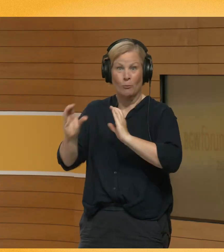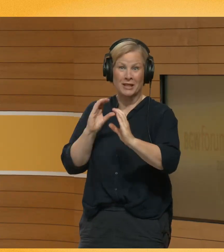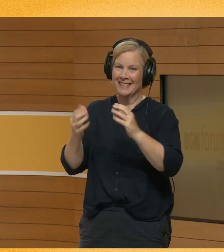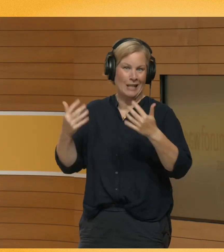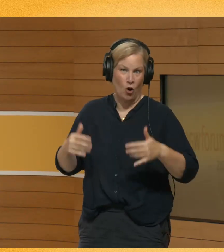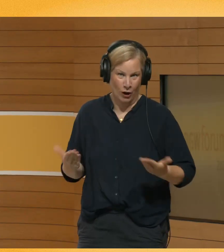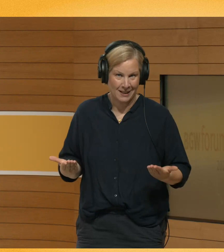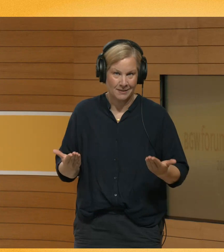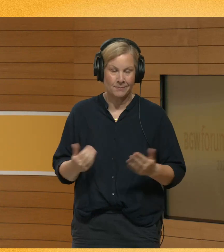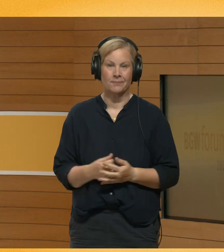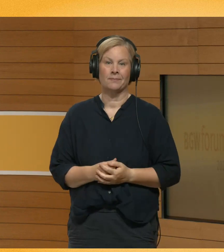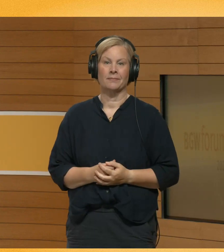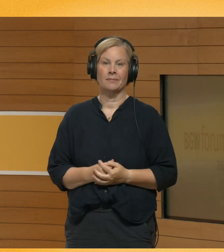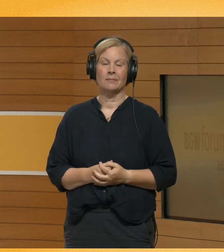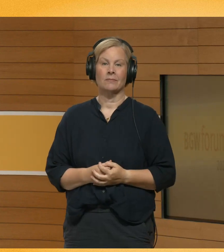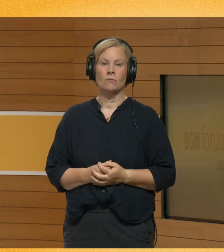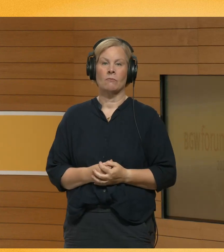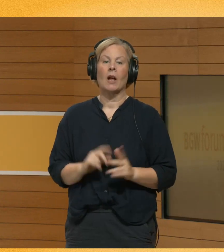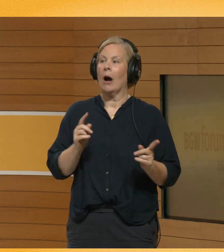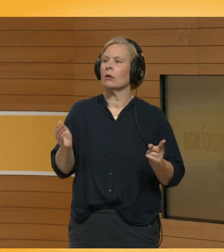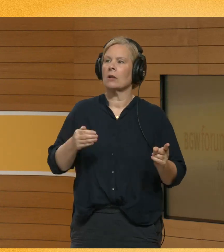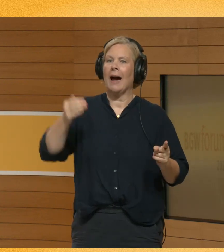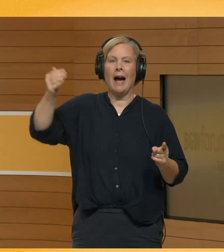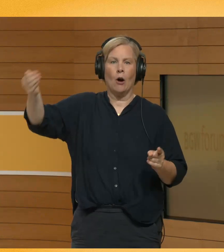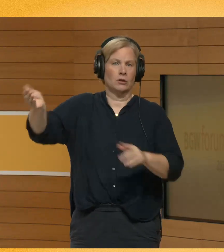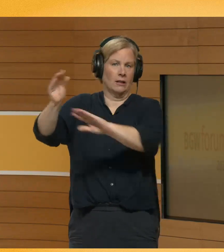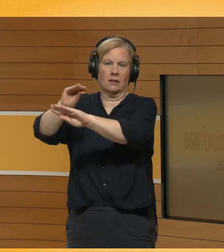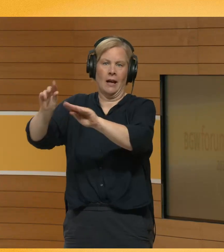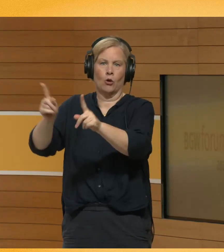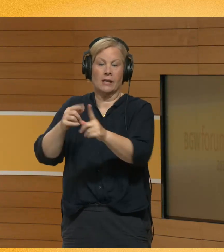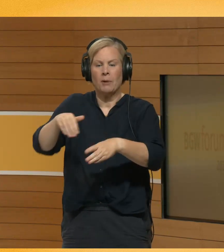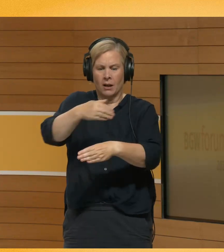not very good at blowing our own trumpets or sort of